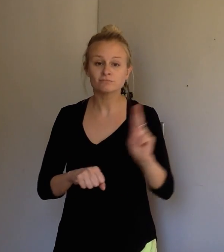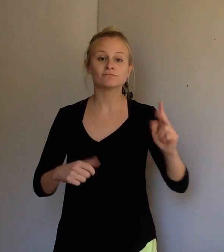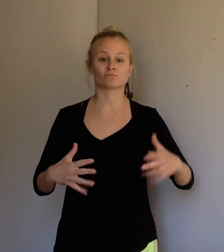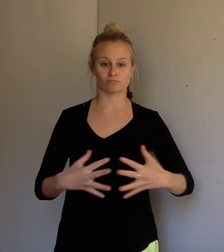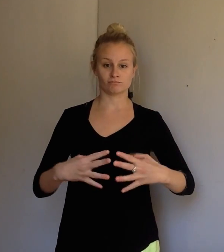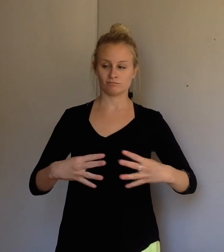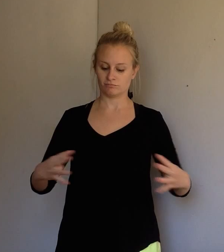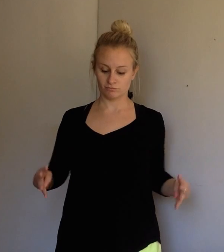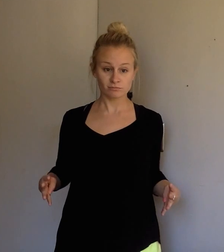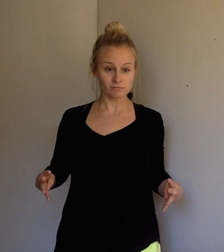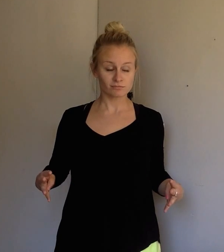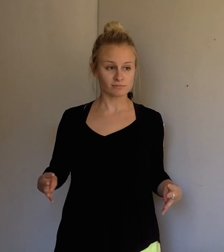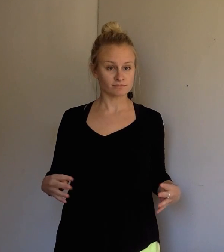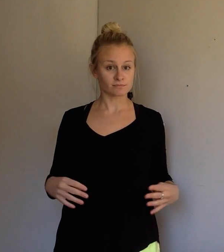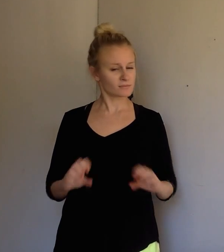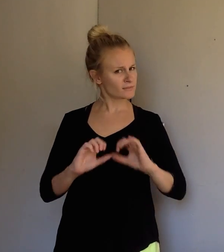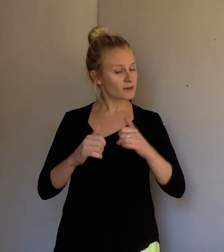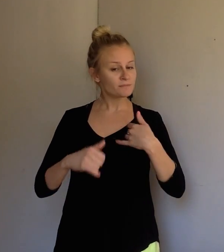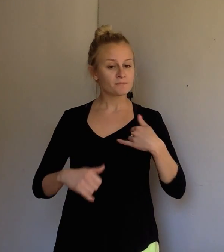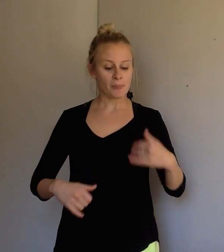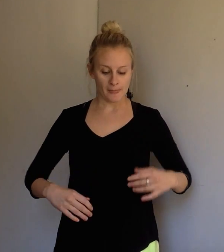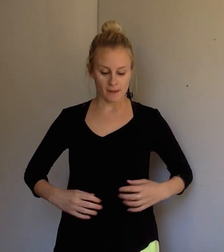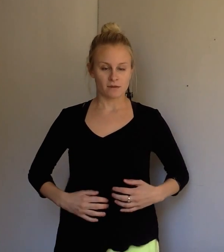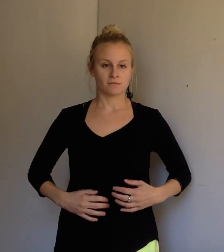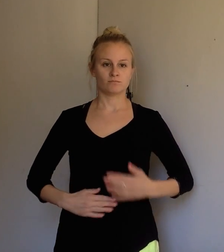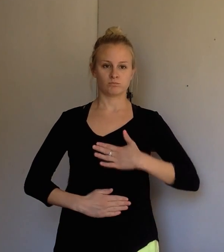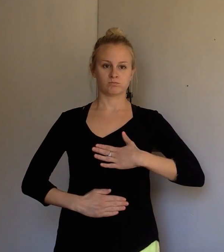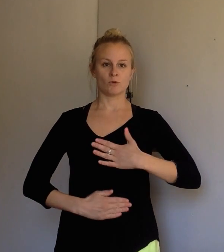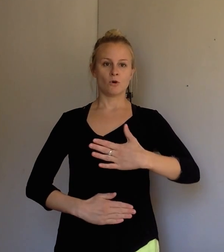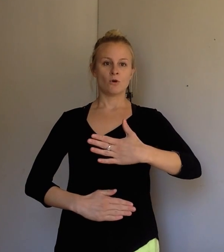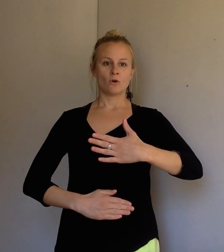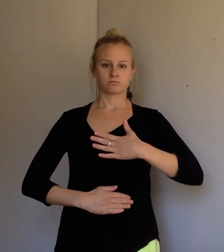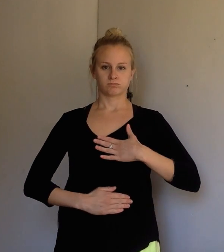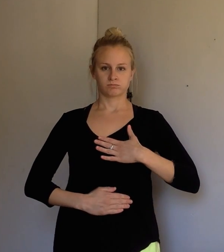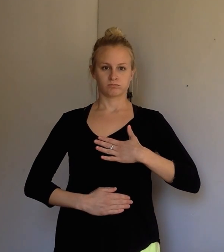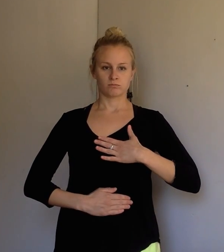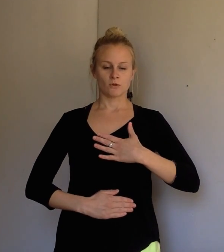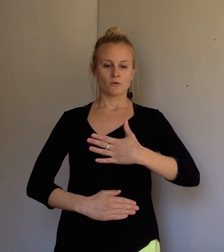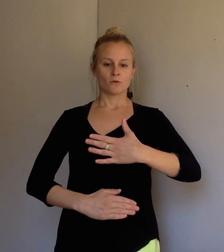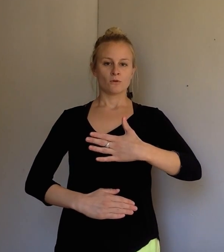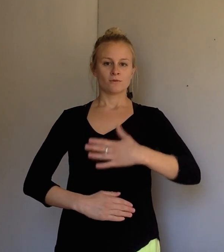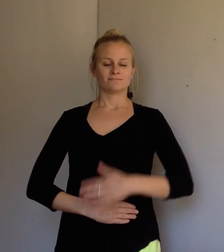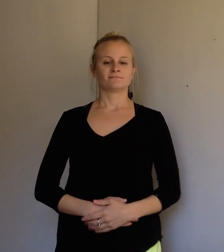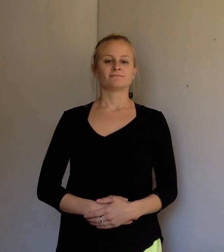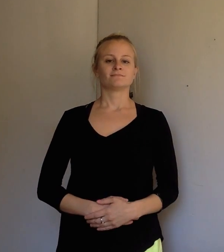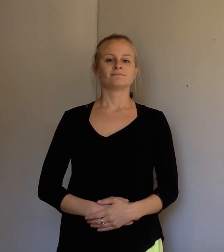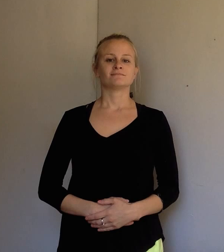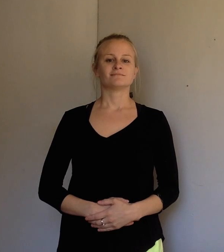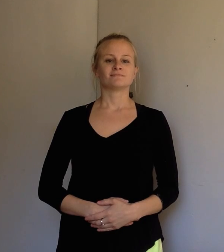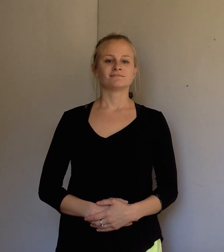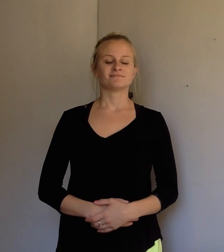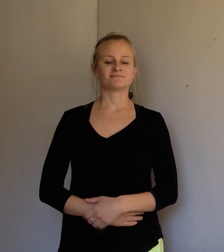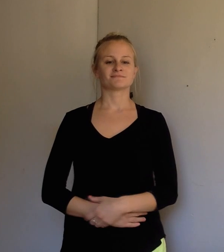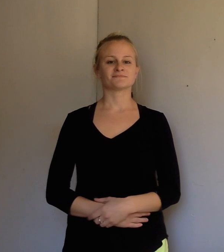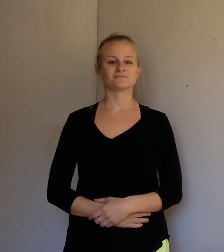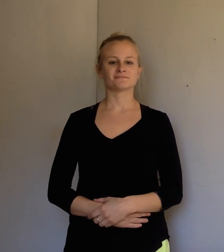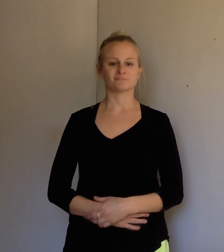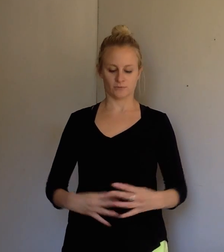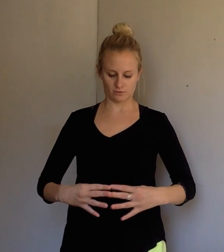the muscles between your ribs, to bring air in and out of your lungs just by expanding and contracting your rib cage. And if I was to put a strap around the outside of your chest,